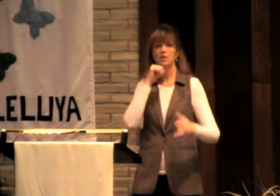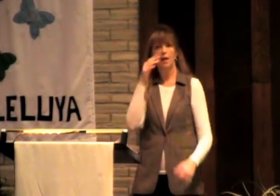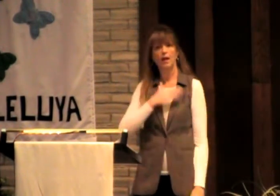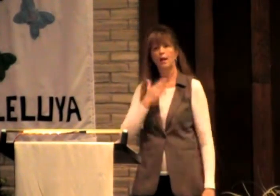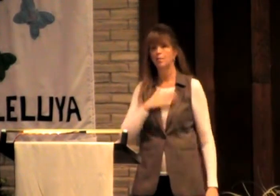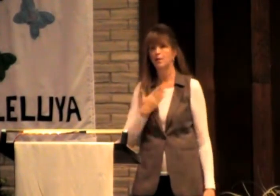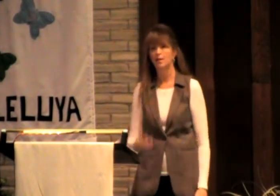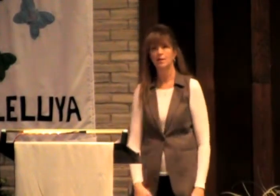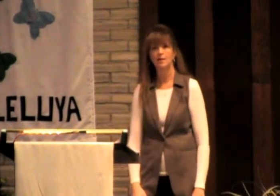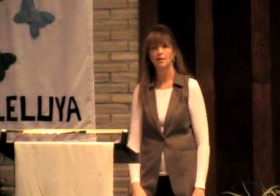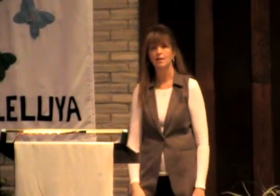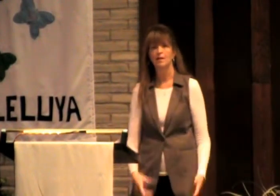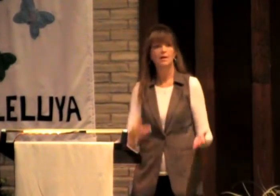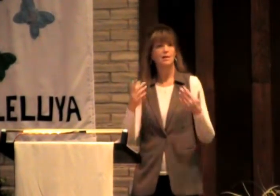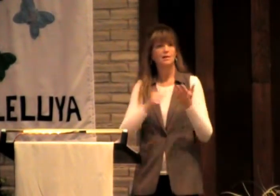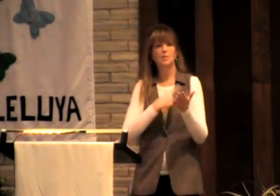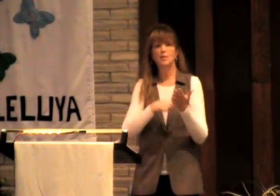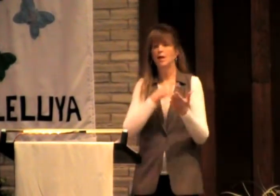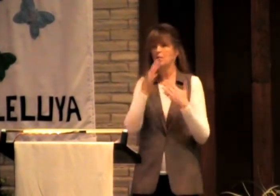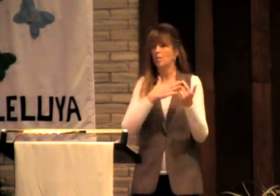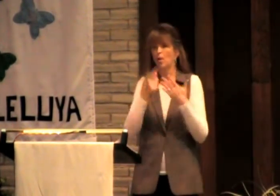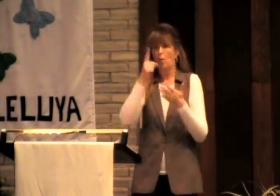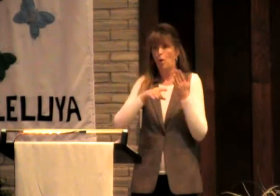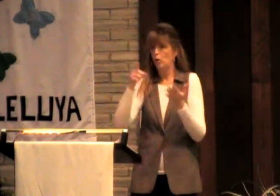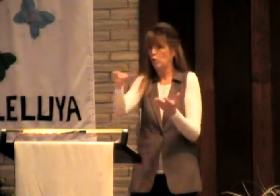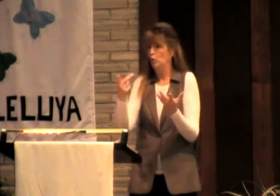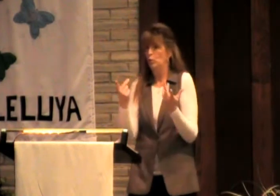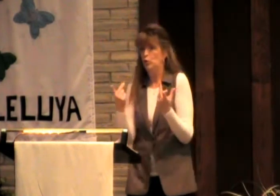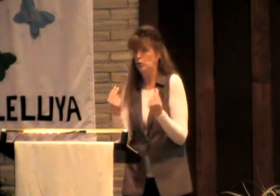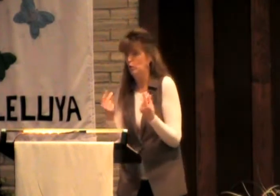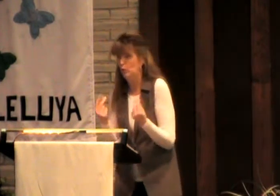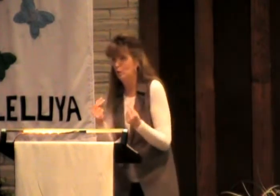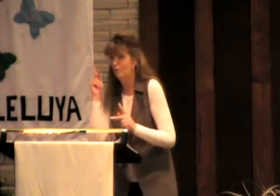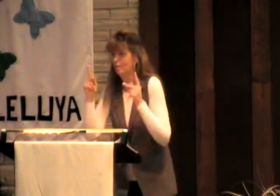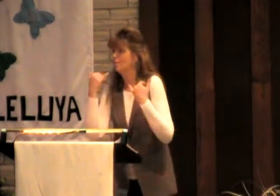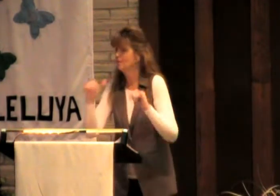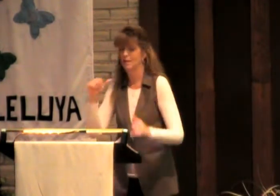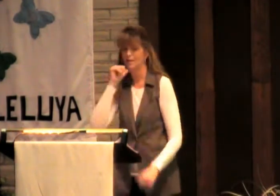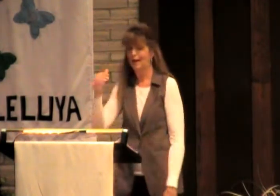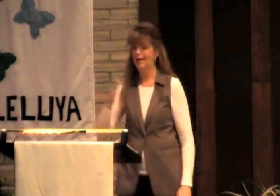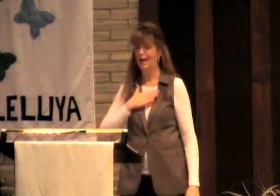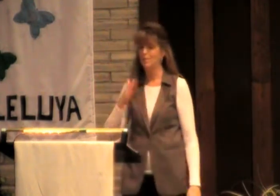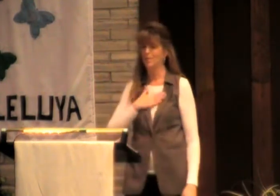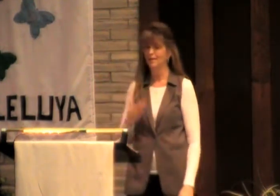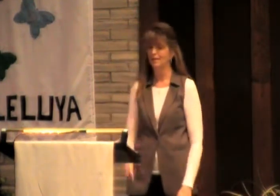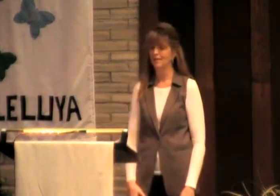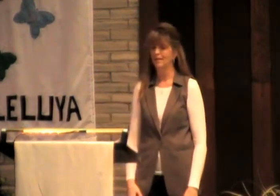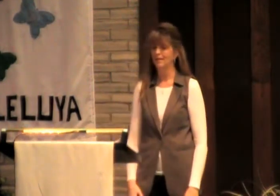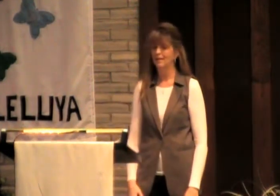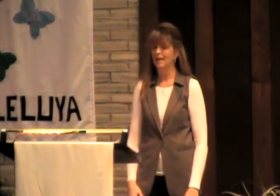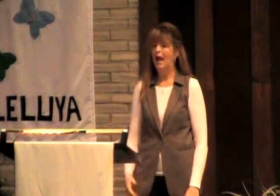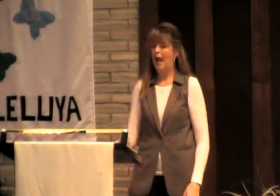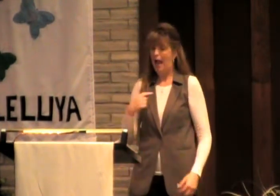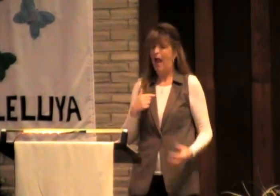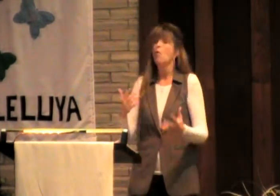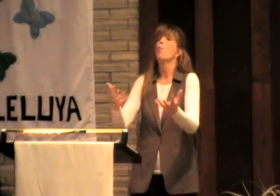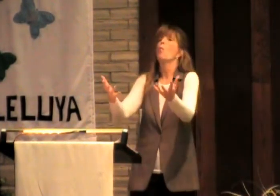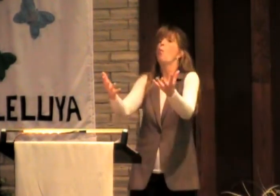say, people still aren't happy. Sometimes it doesn't matter what you do, people still aren't